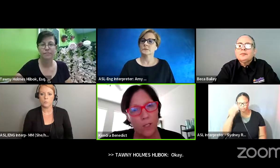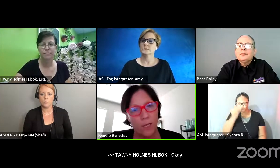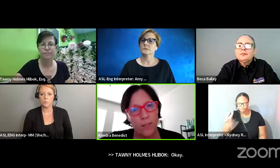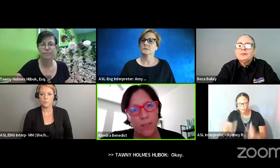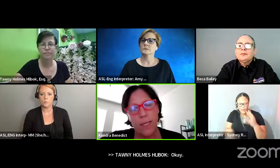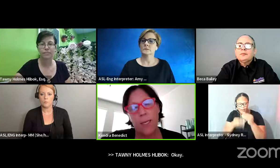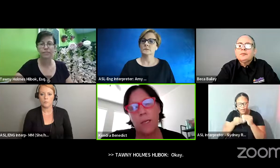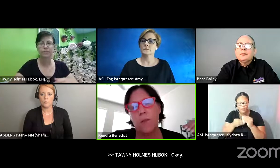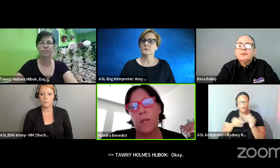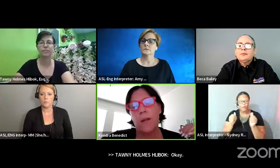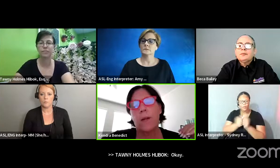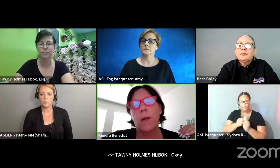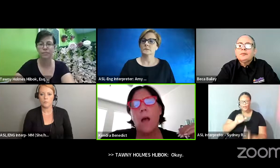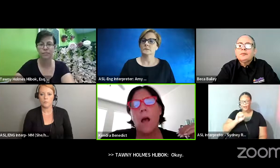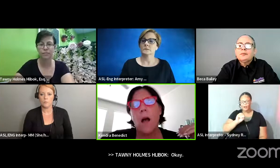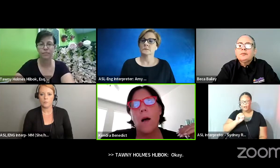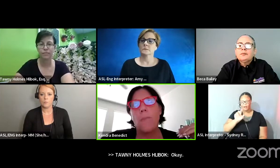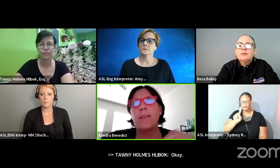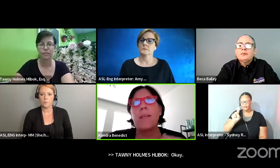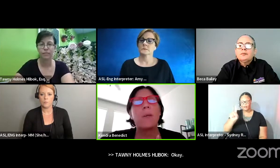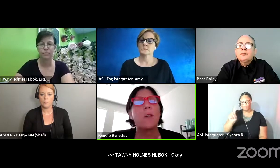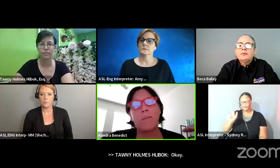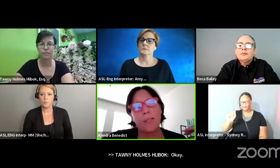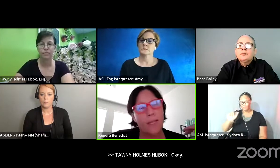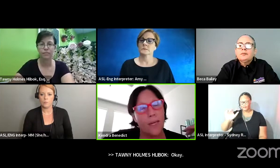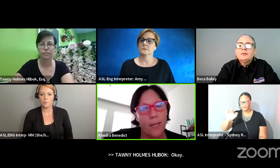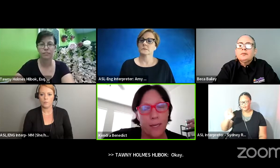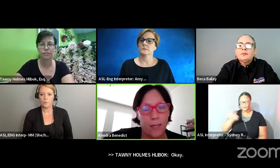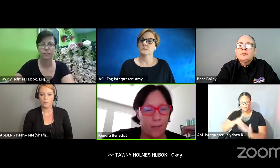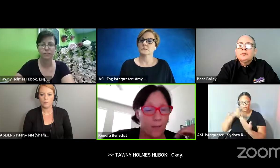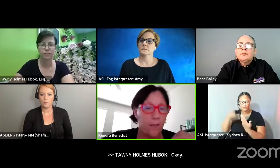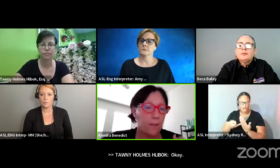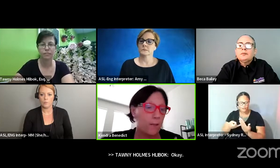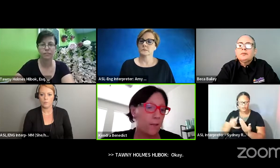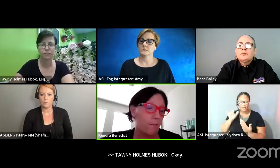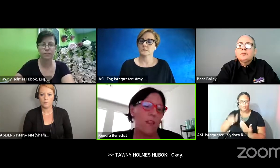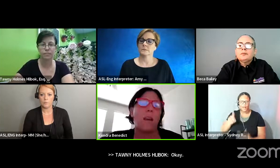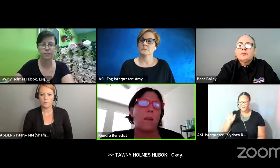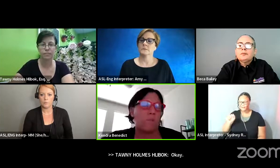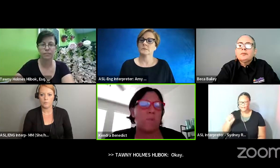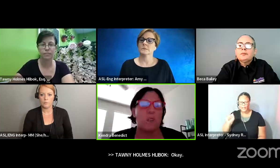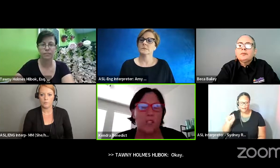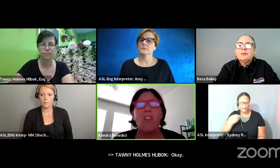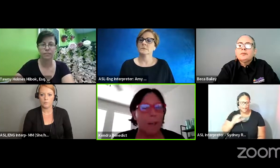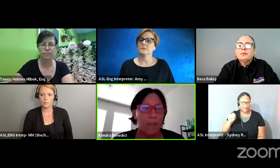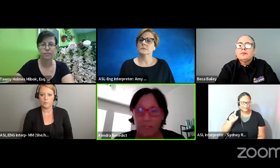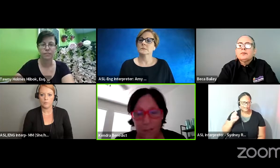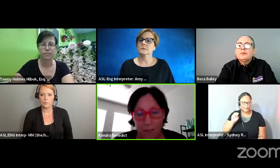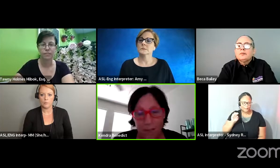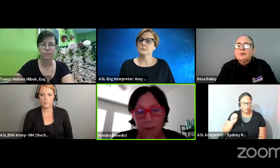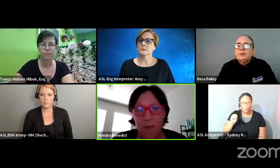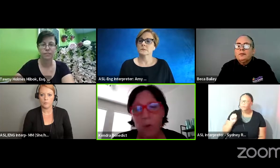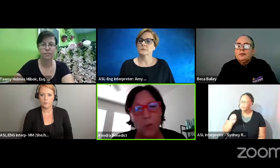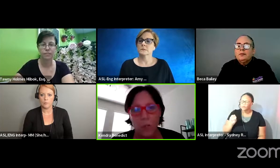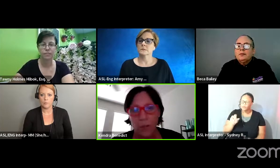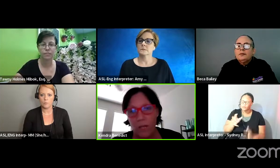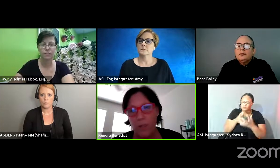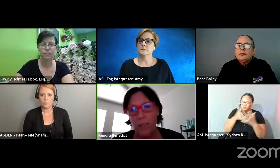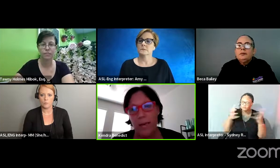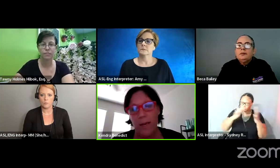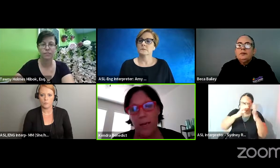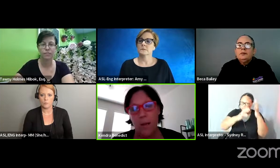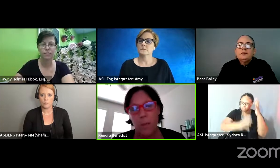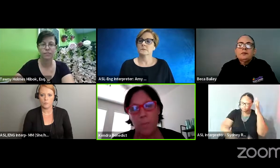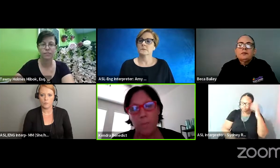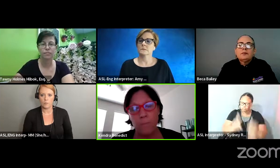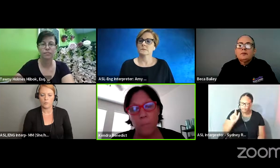Odyssey project, again, the demographic data is there's a lot of it. And those are